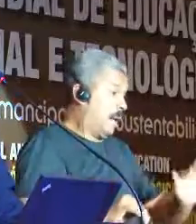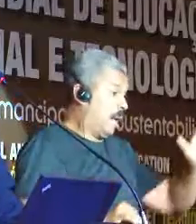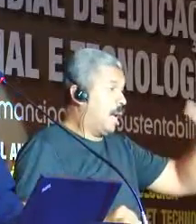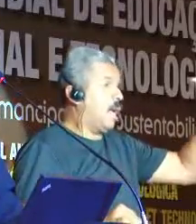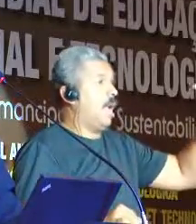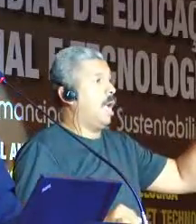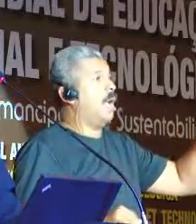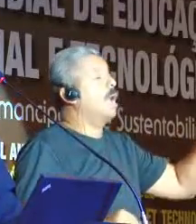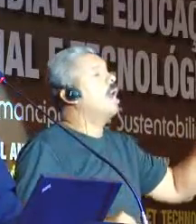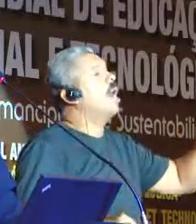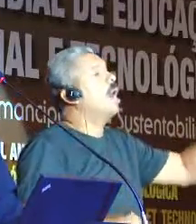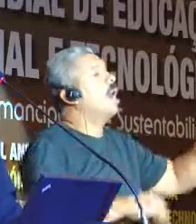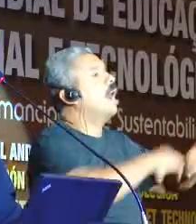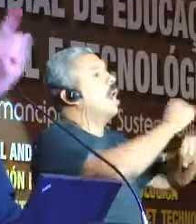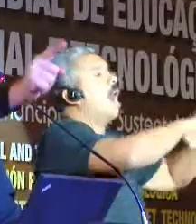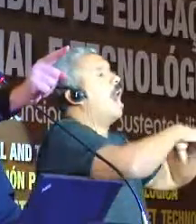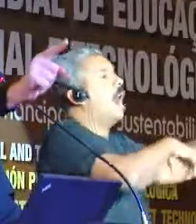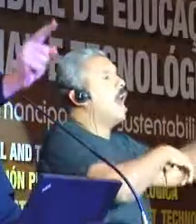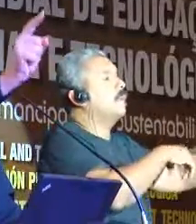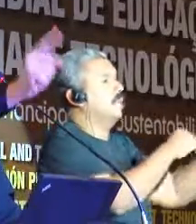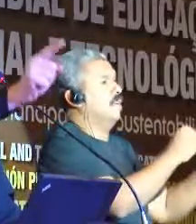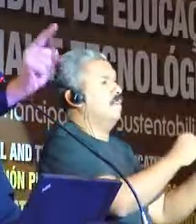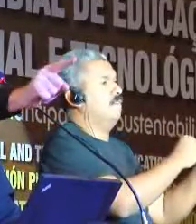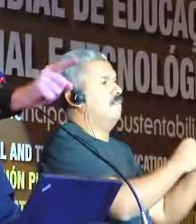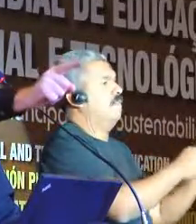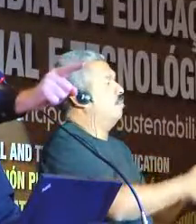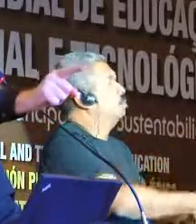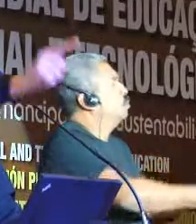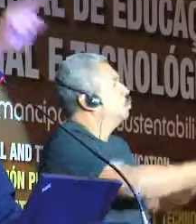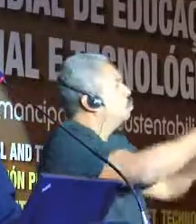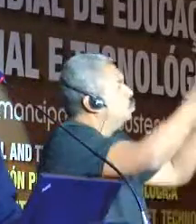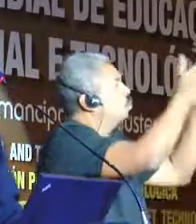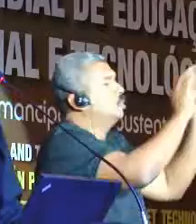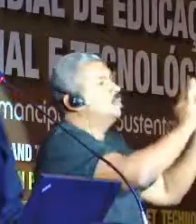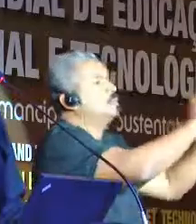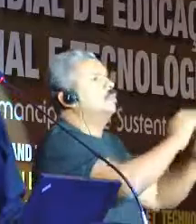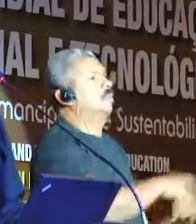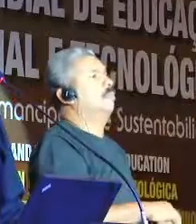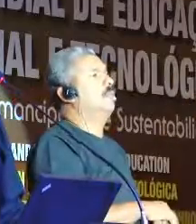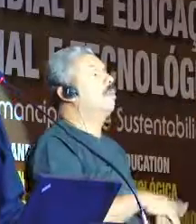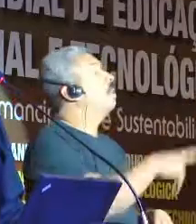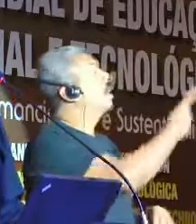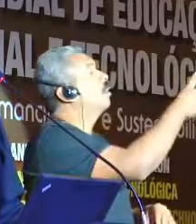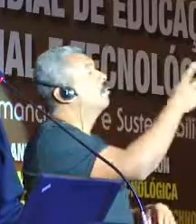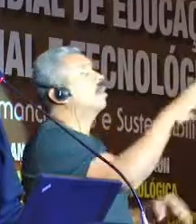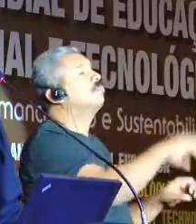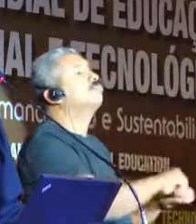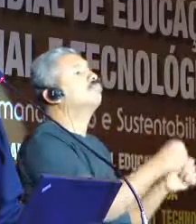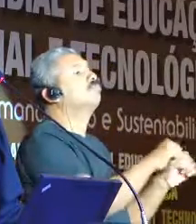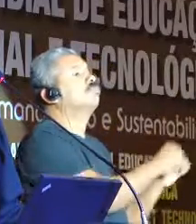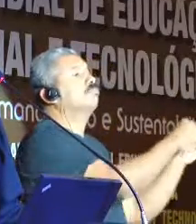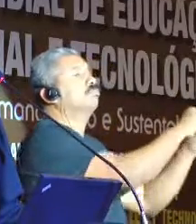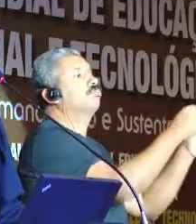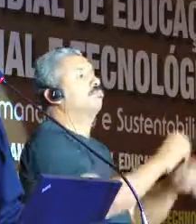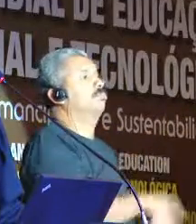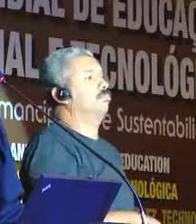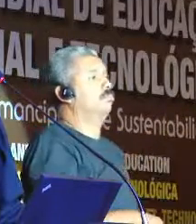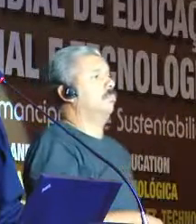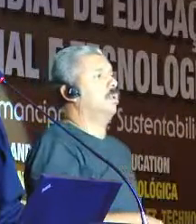supercomputers. You can train your students how to program those